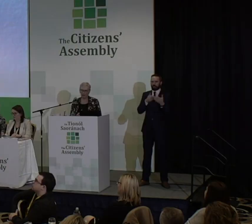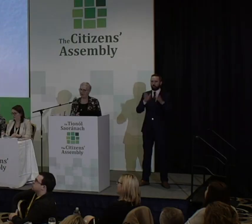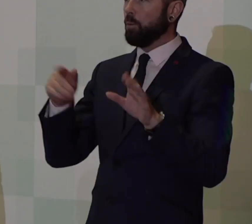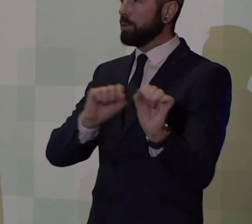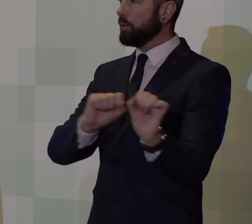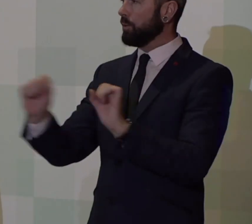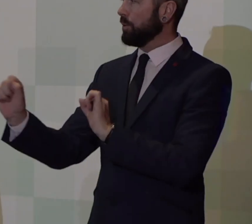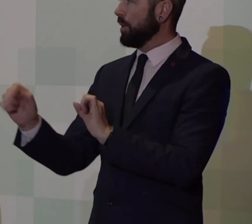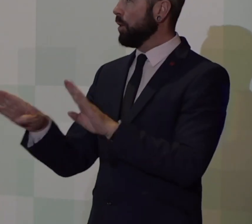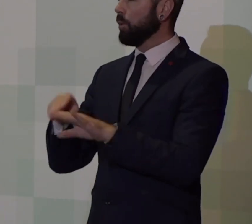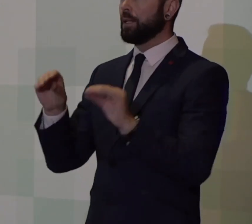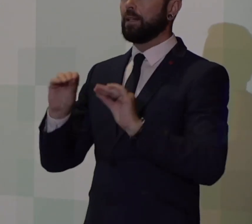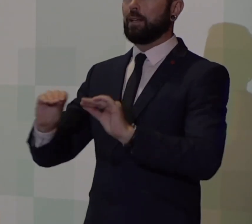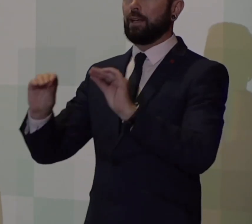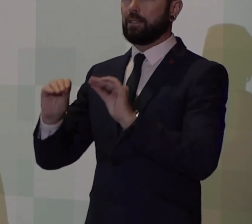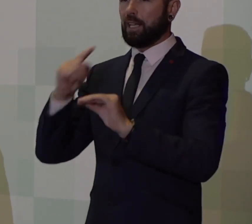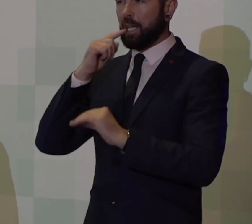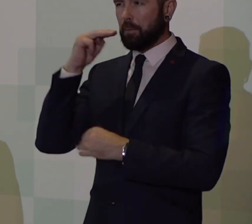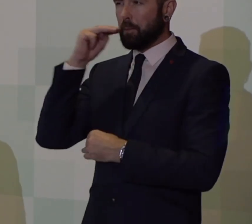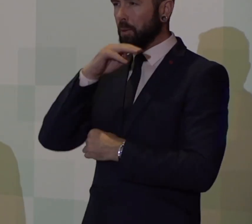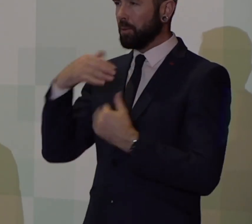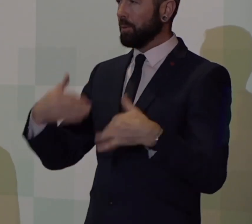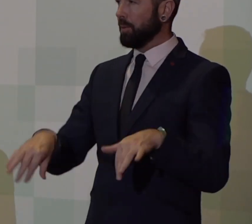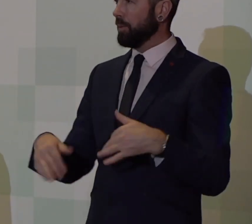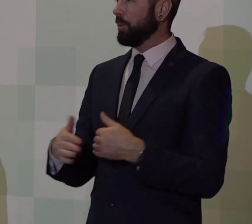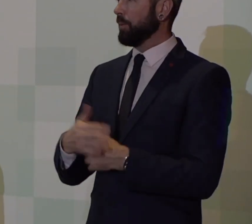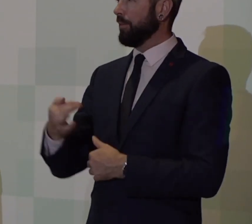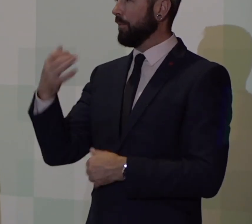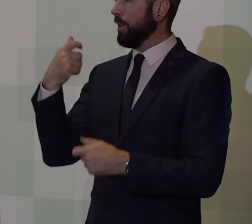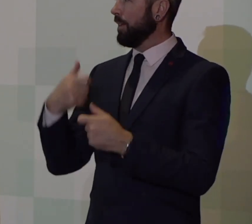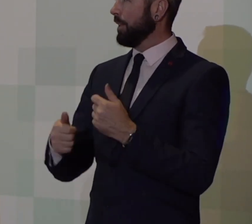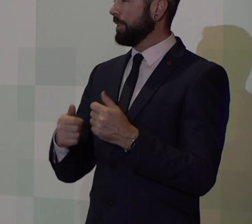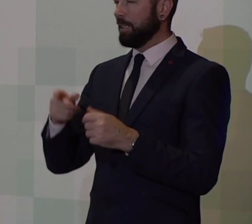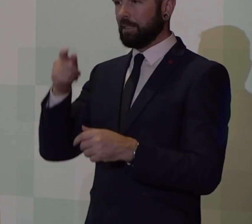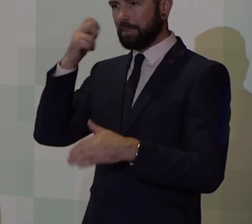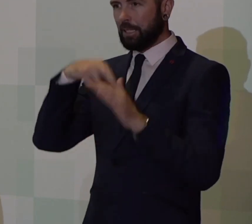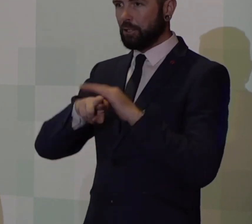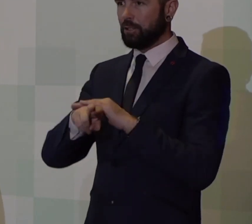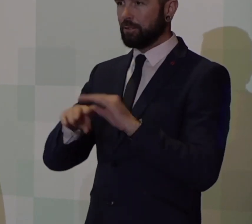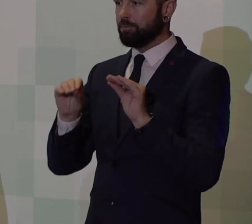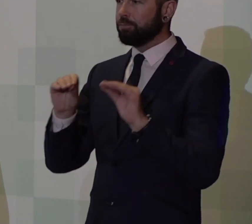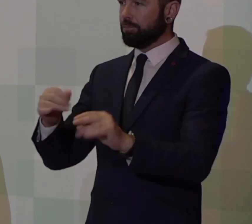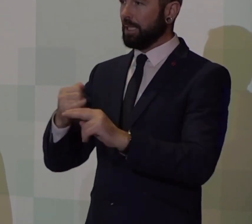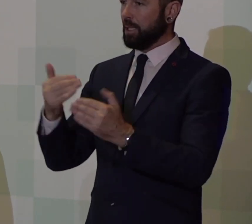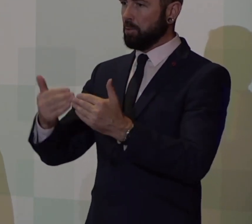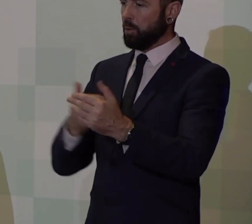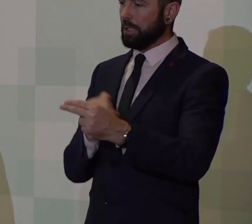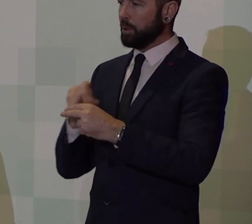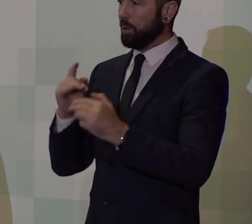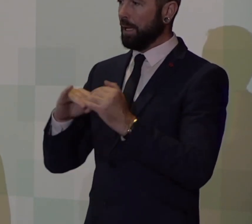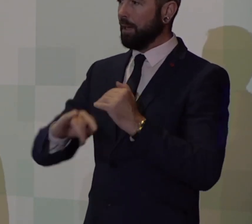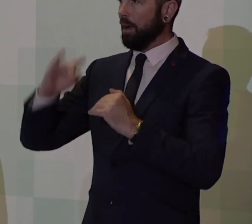us. In education, which is important, we find that teachers at preschool and at higher